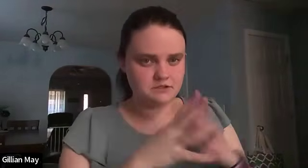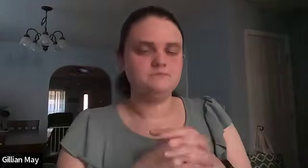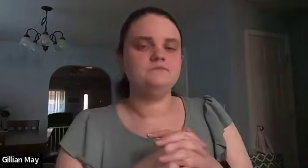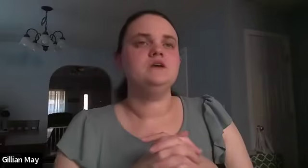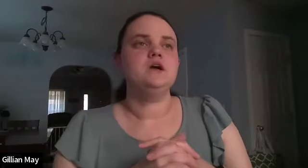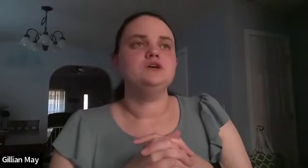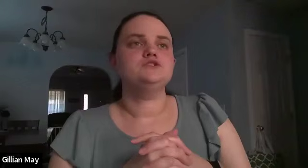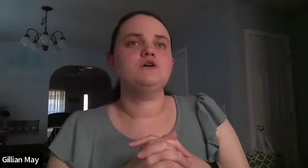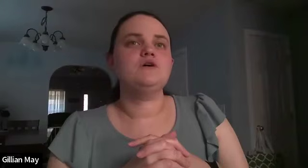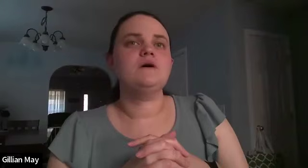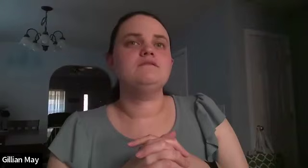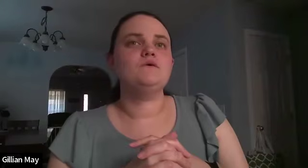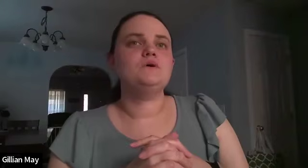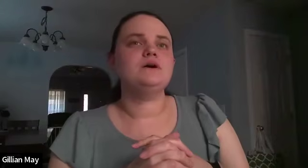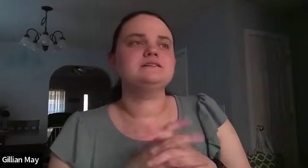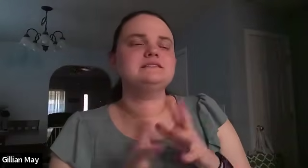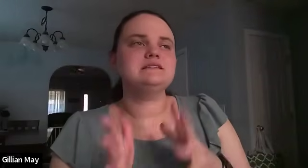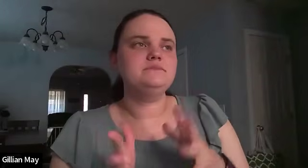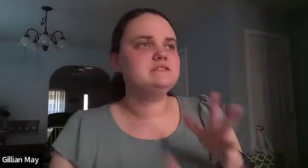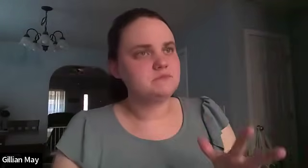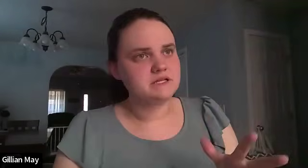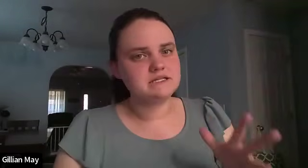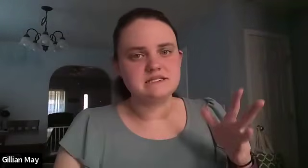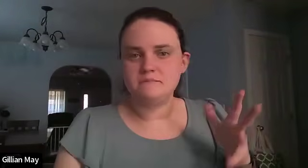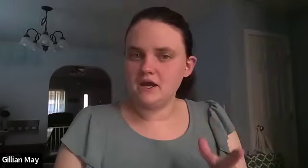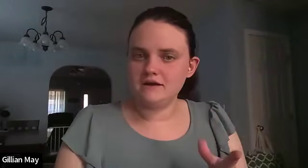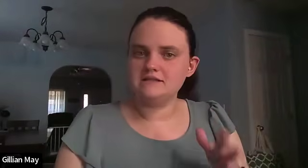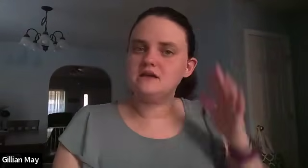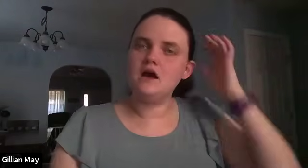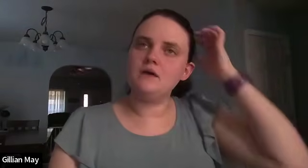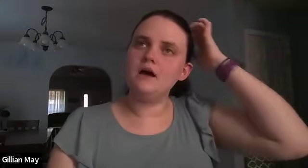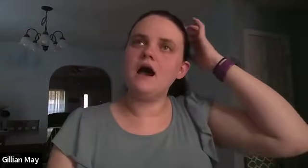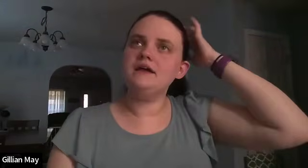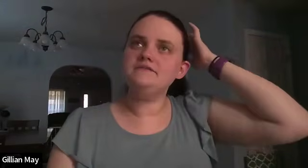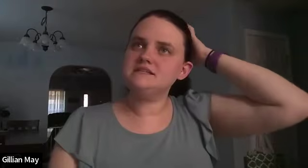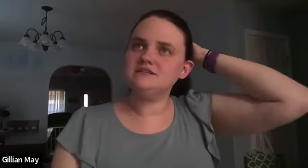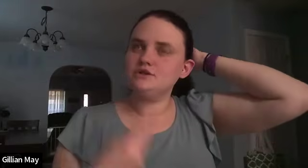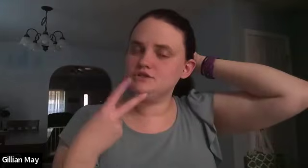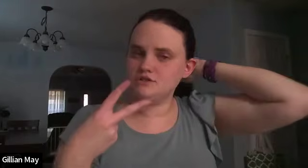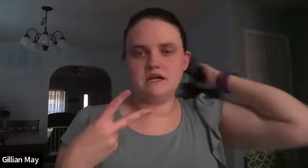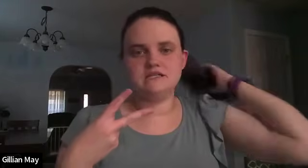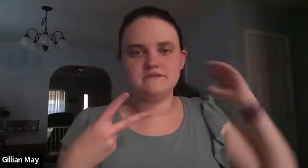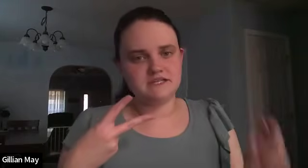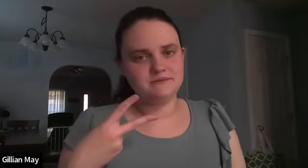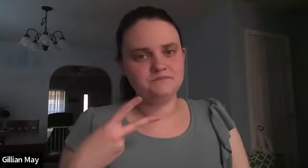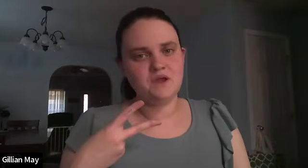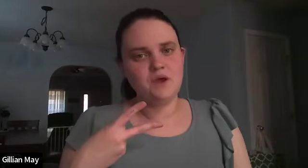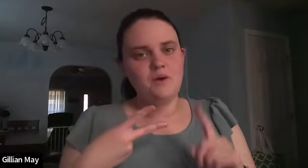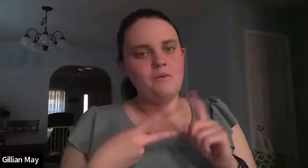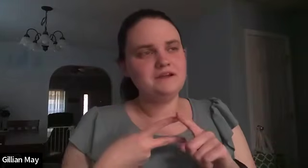similar. So for step siblings, step parents, I have seen there are 2 ways I've seen it. One